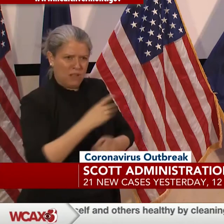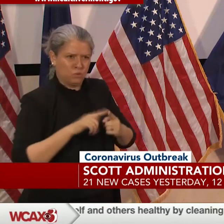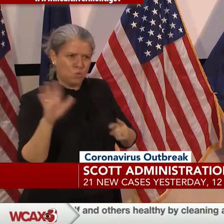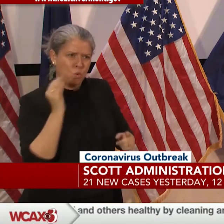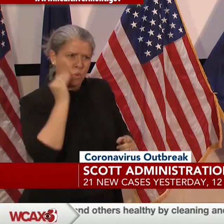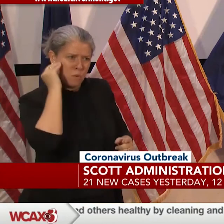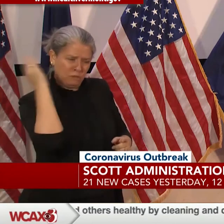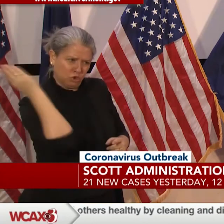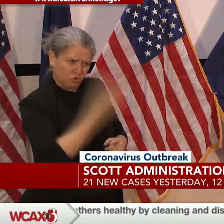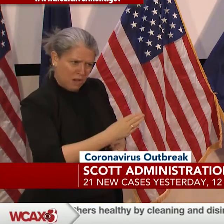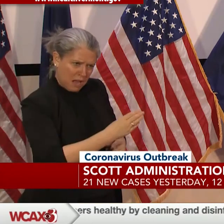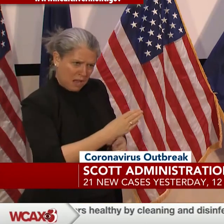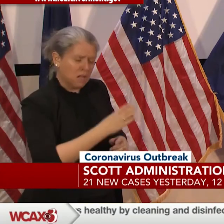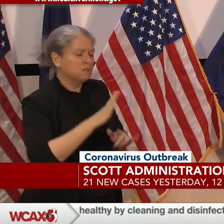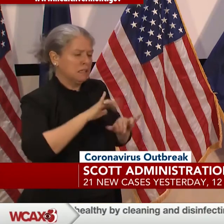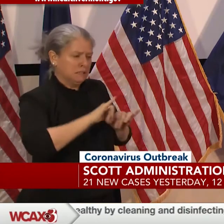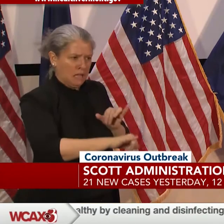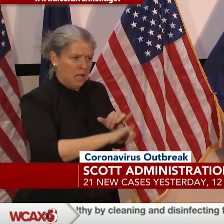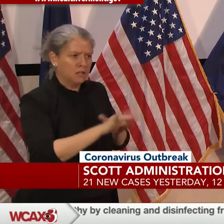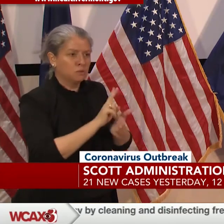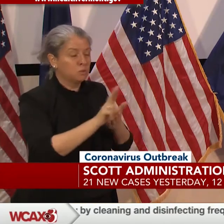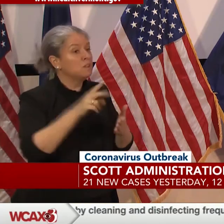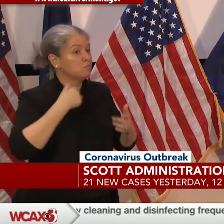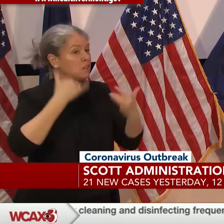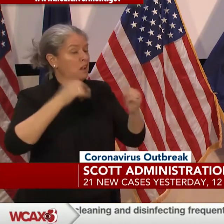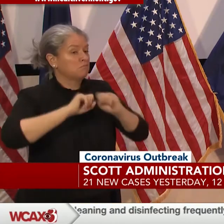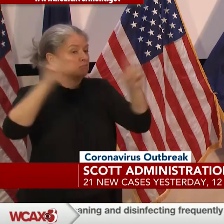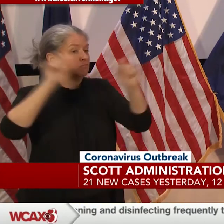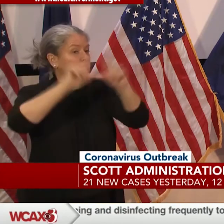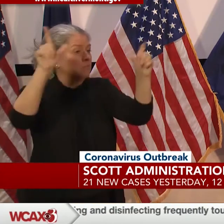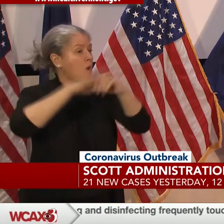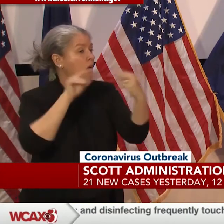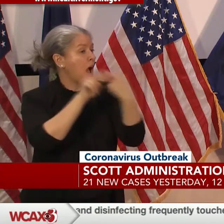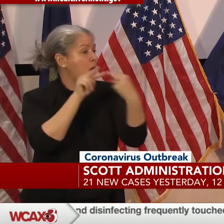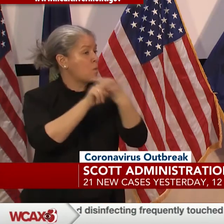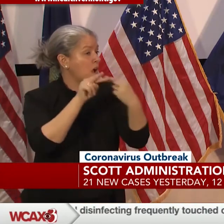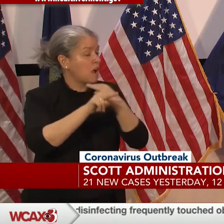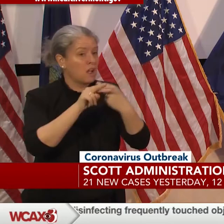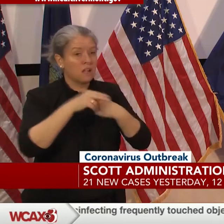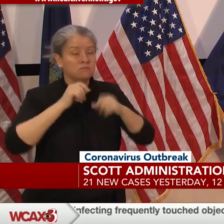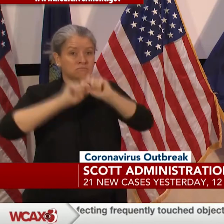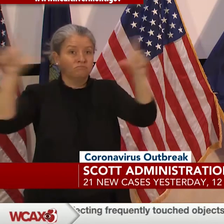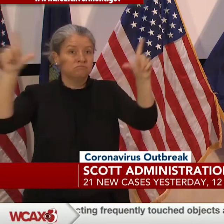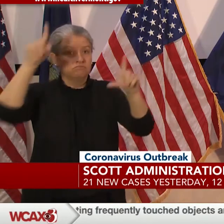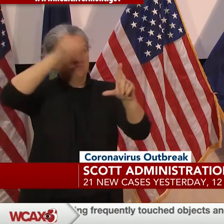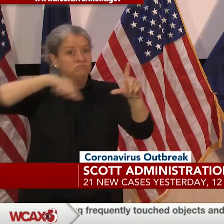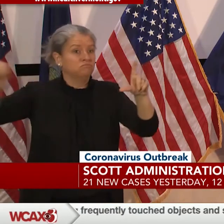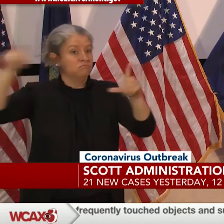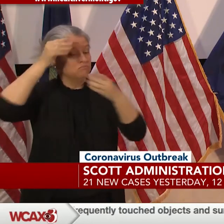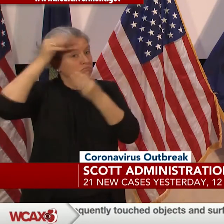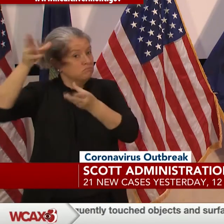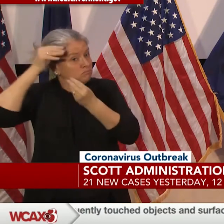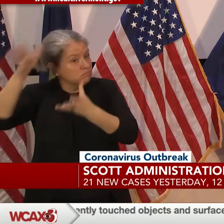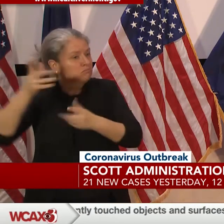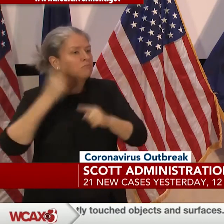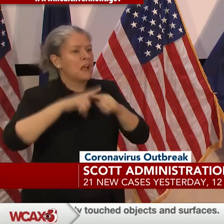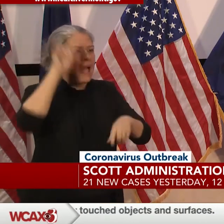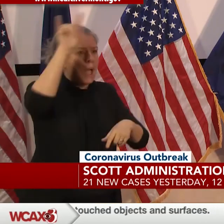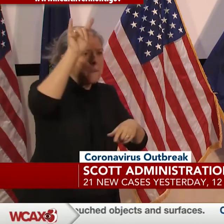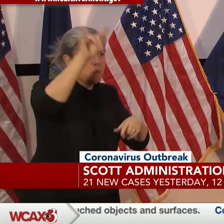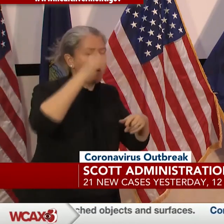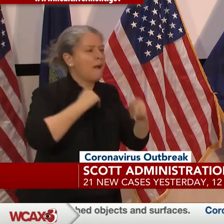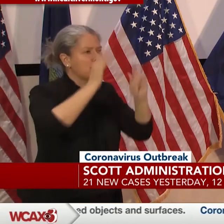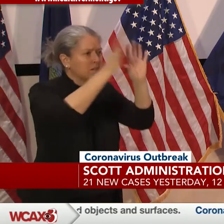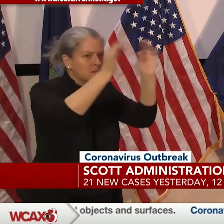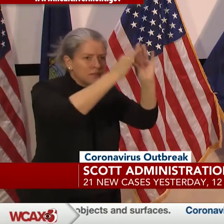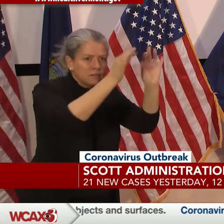having all the message boards along the interstates, in the airports and so forth, to make sure the message